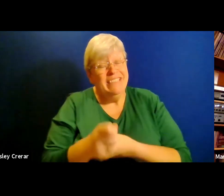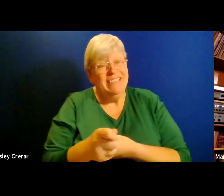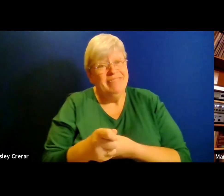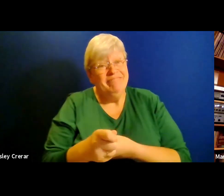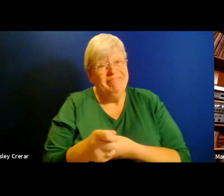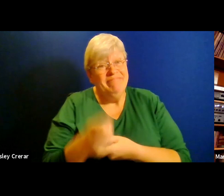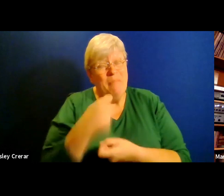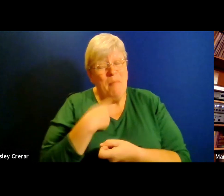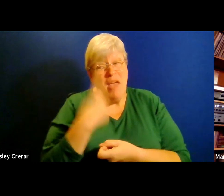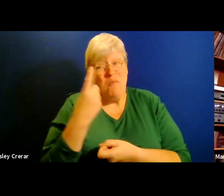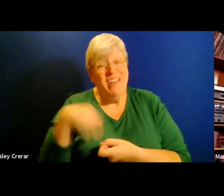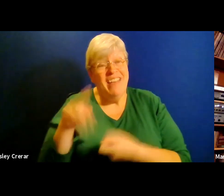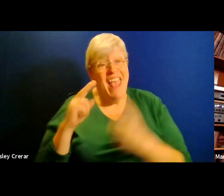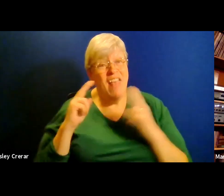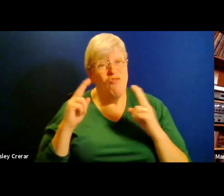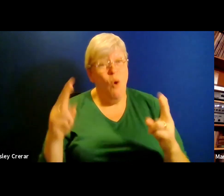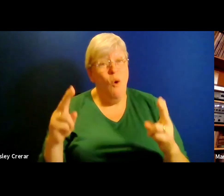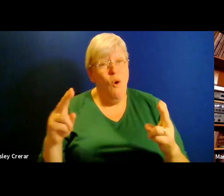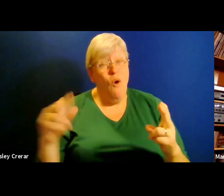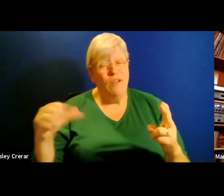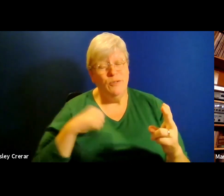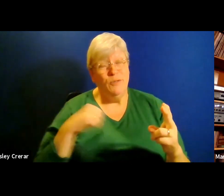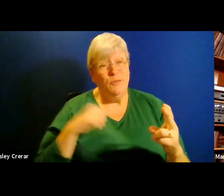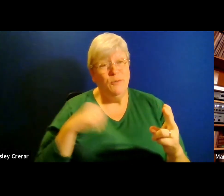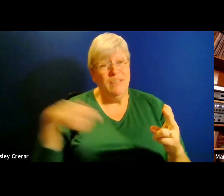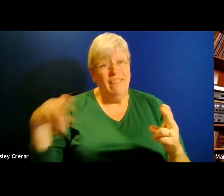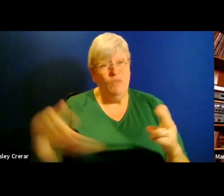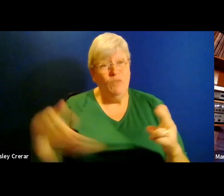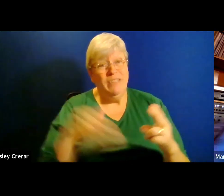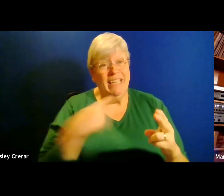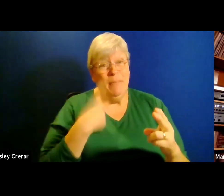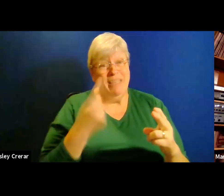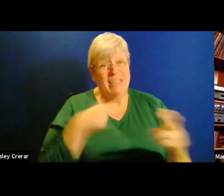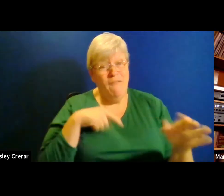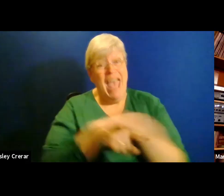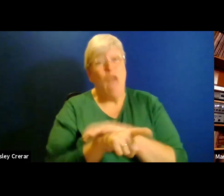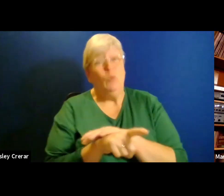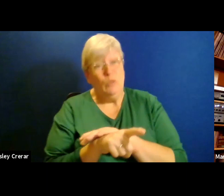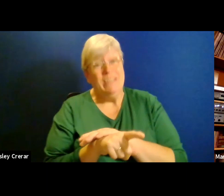in the hall. Soon I must dig my own exit.